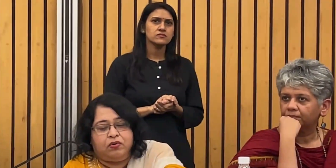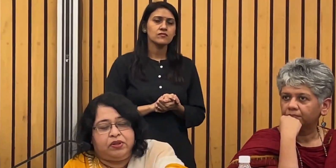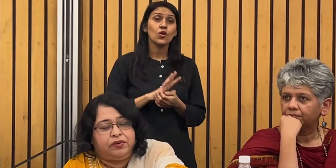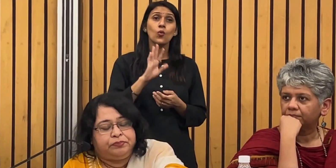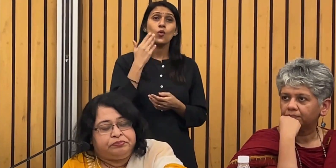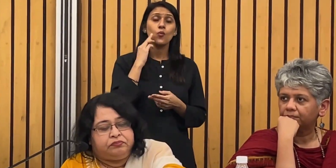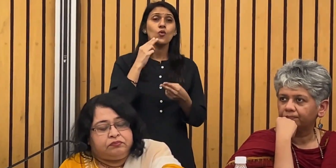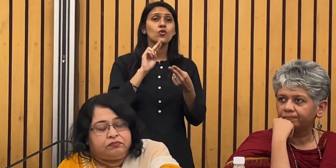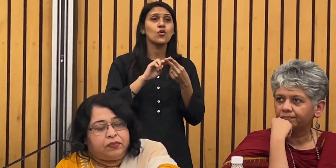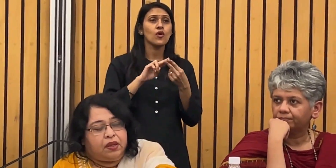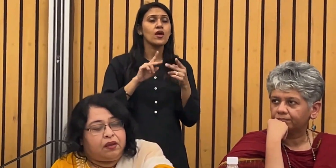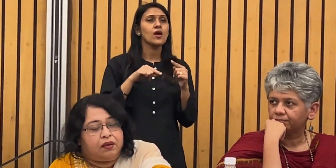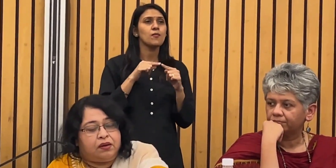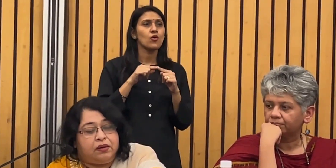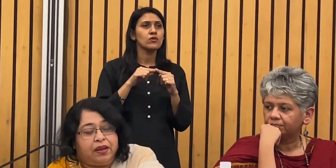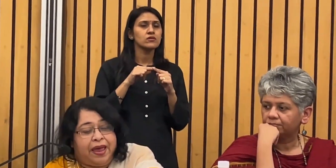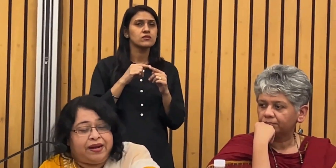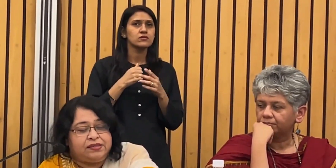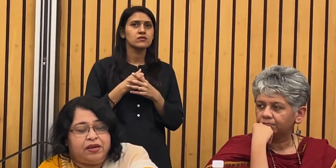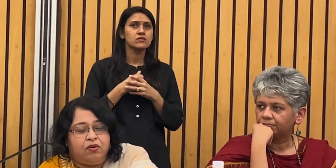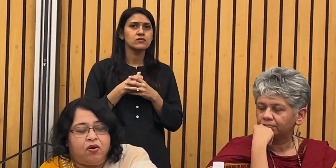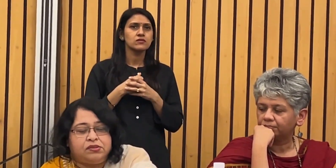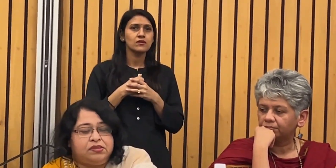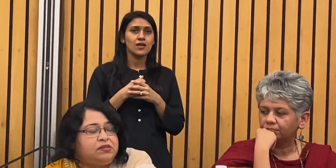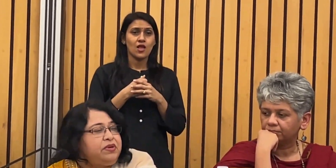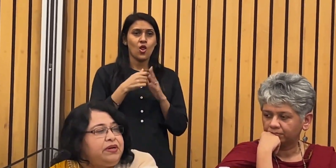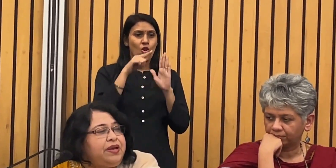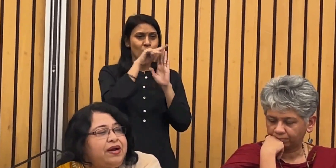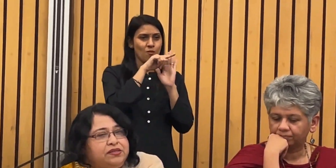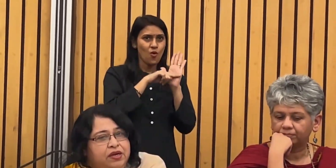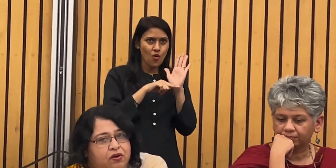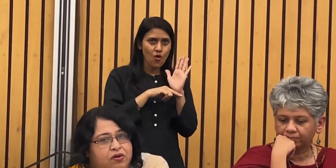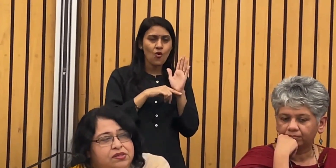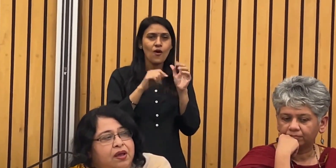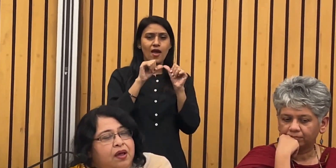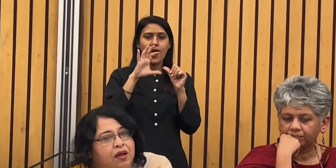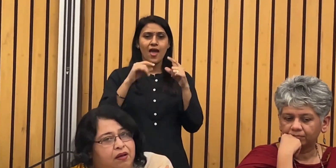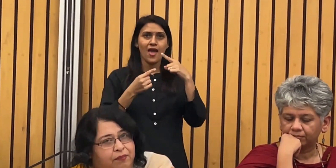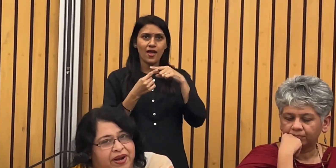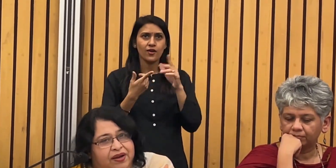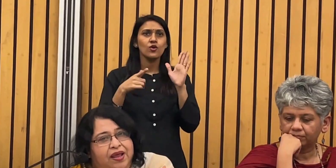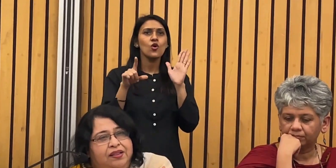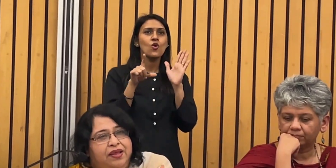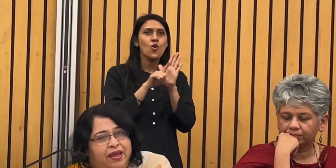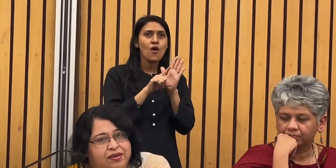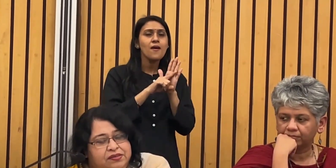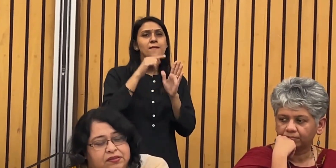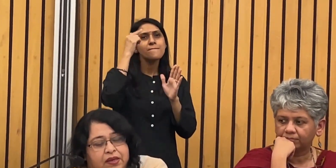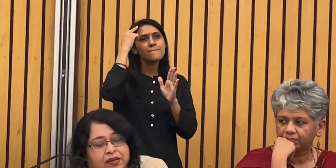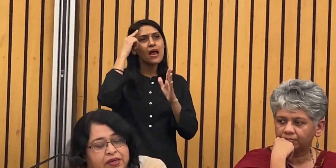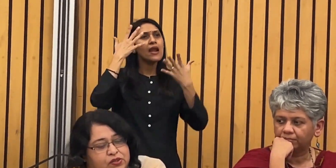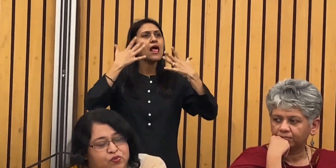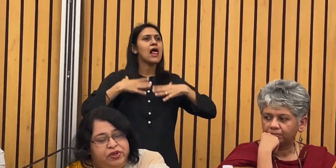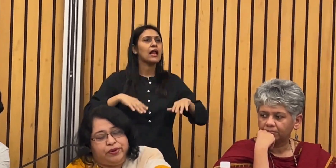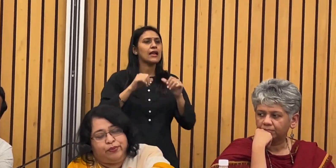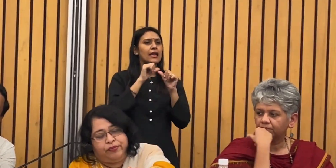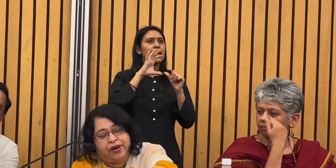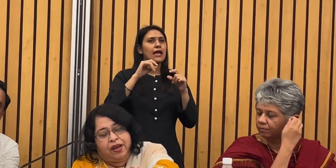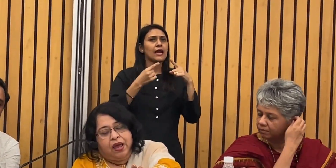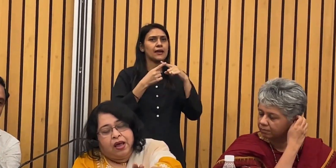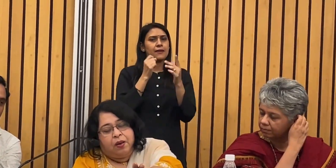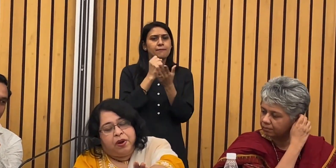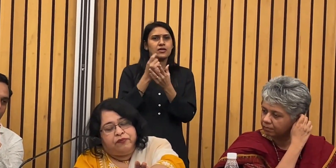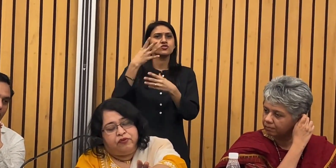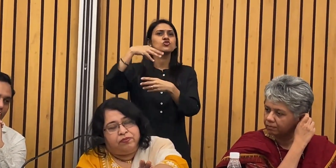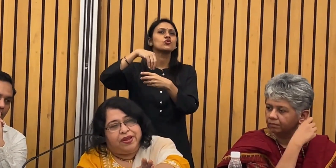talking about the acts and laws, disability acts and laws, mental health act needs to be